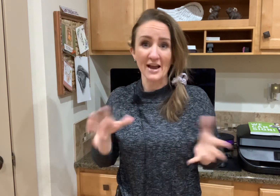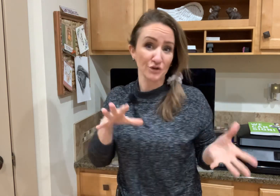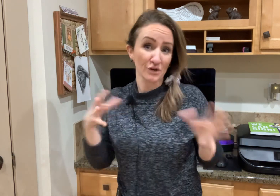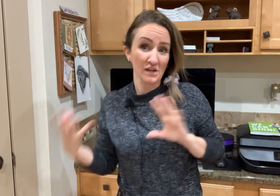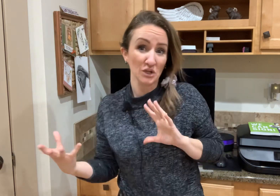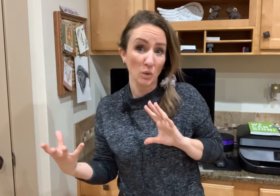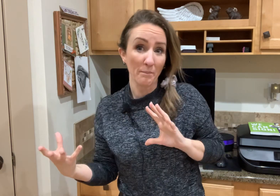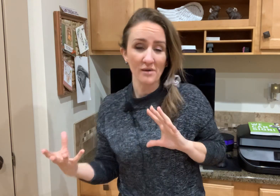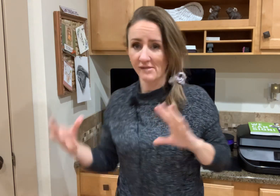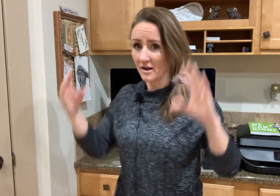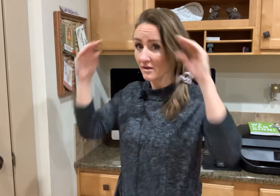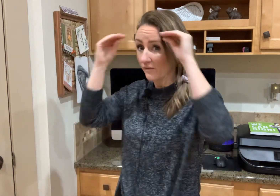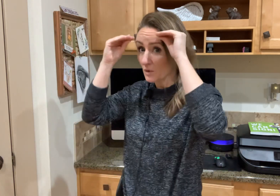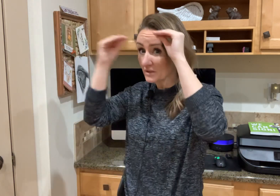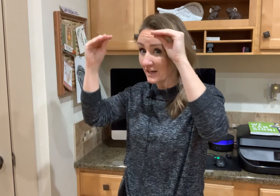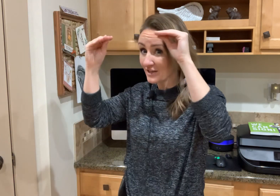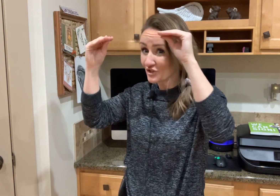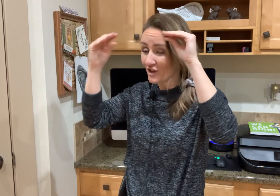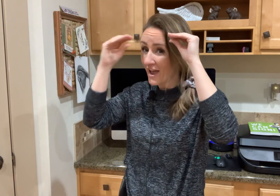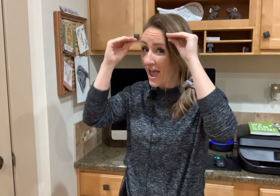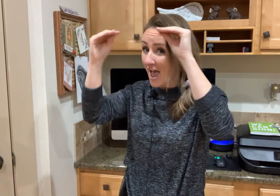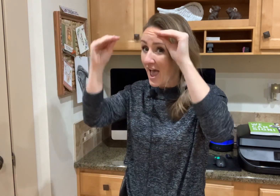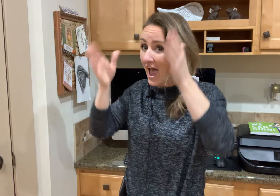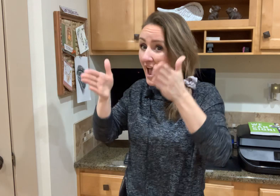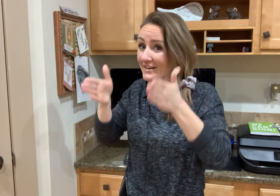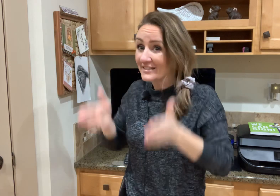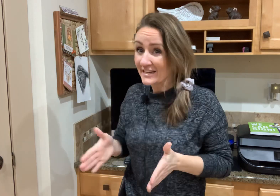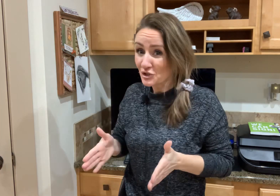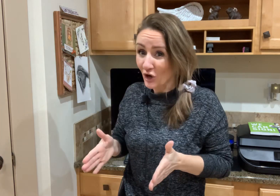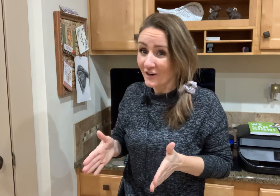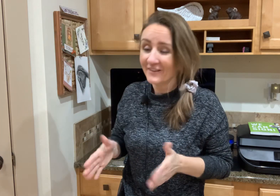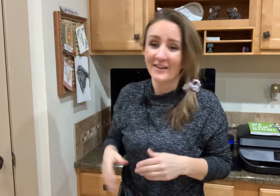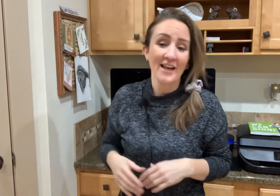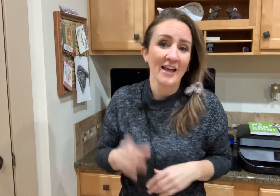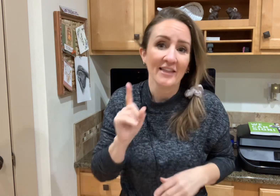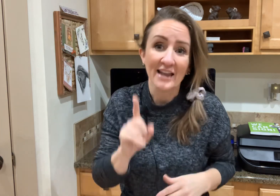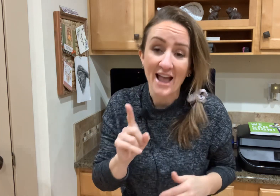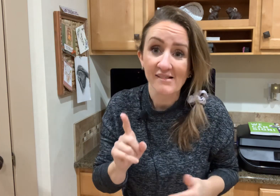turns it into a person. So teach and teacher. The next one is